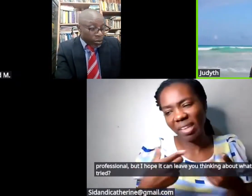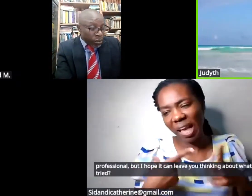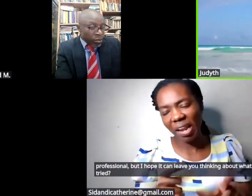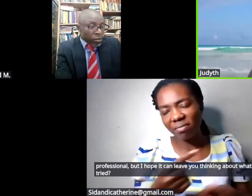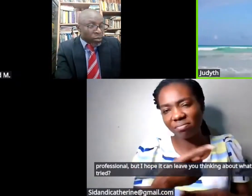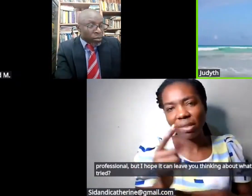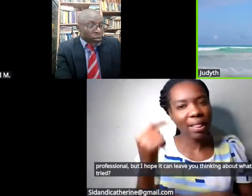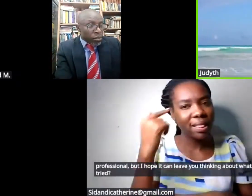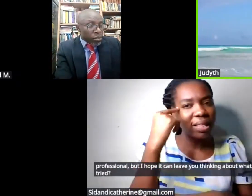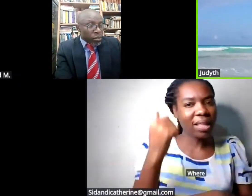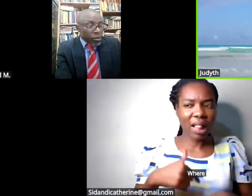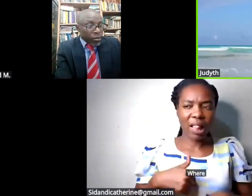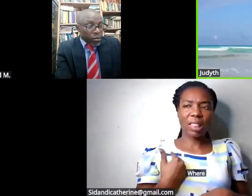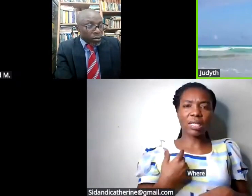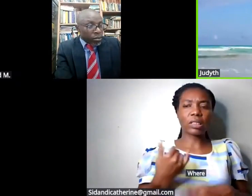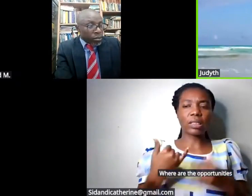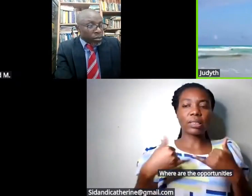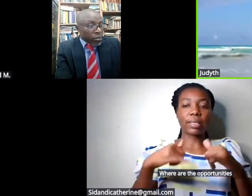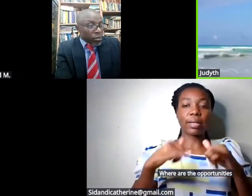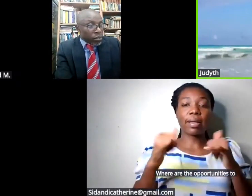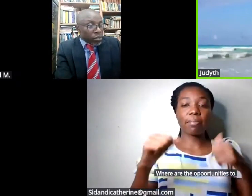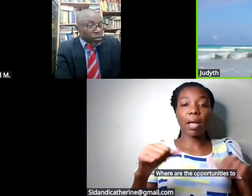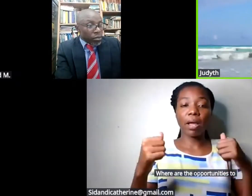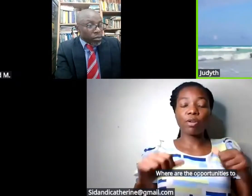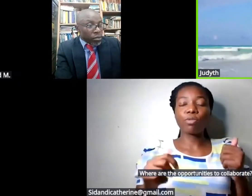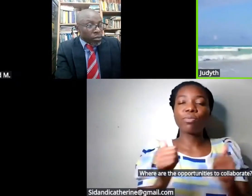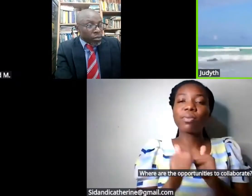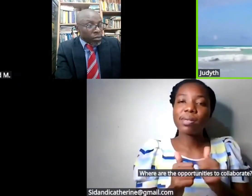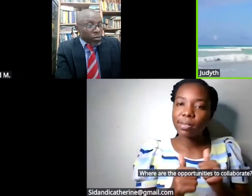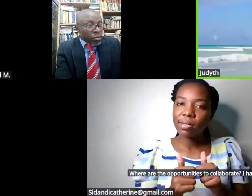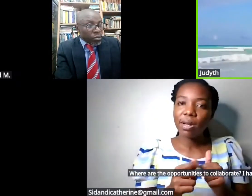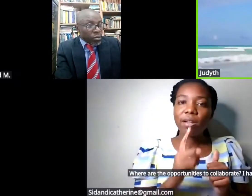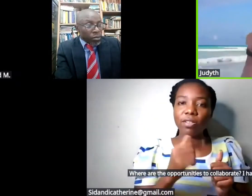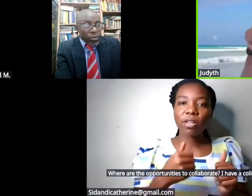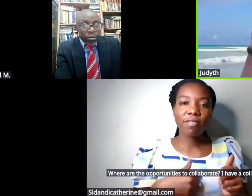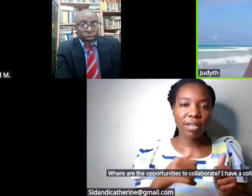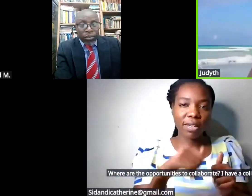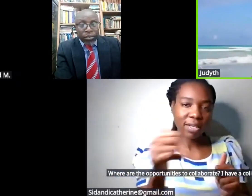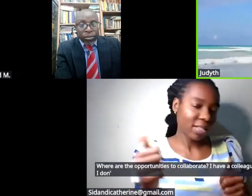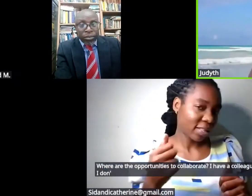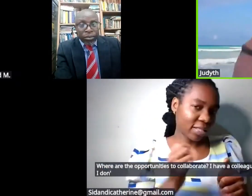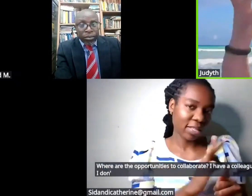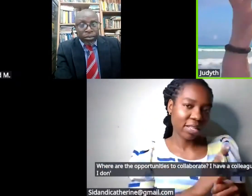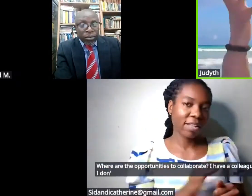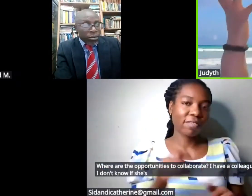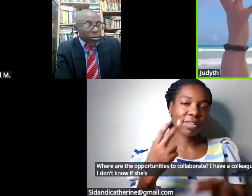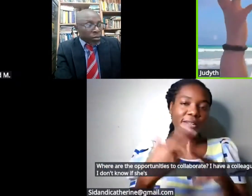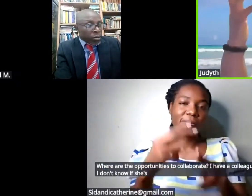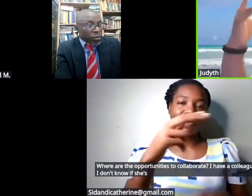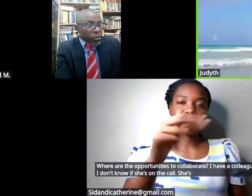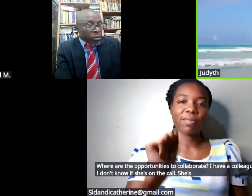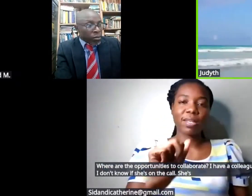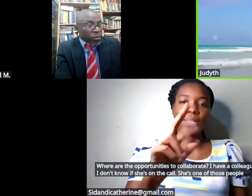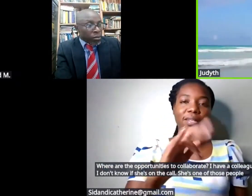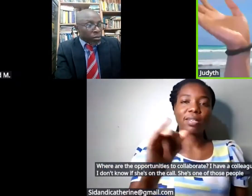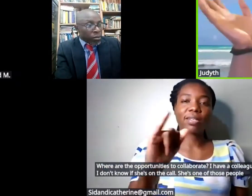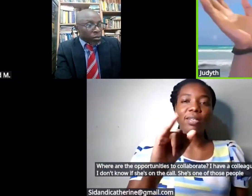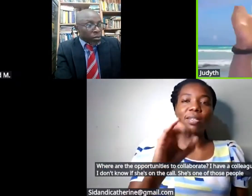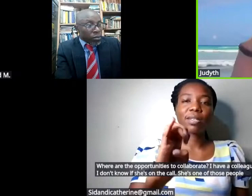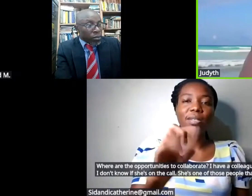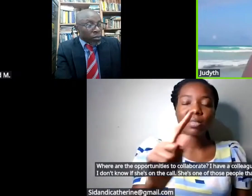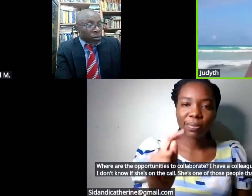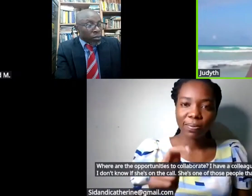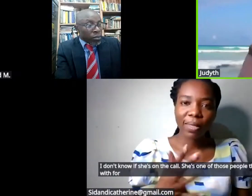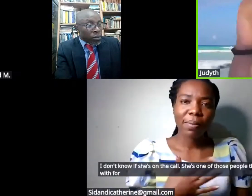Where are the opportunities to collaborate? I have a colleague called Harriet. I don't know if she's on the call. She's one of those people that I've worked with for donkey